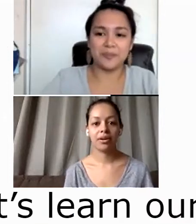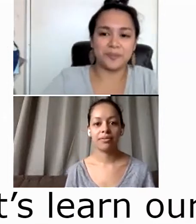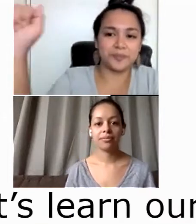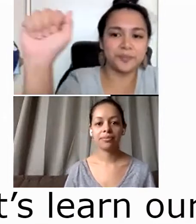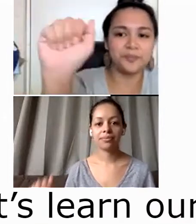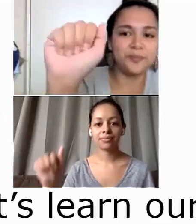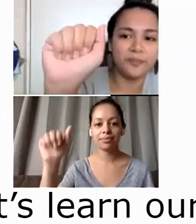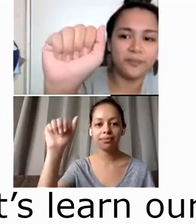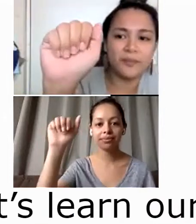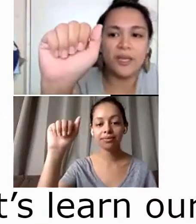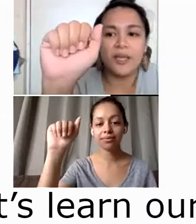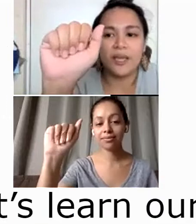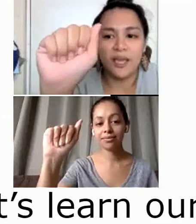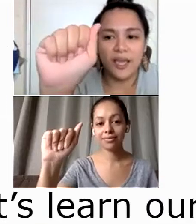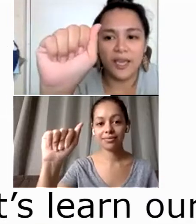ready?